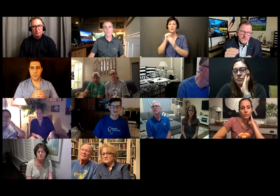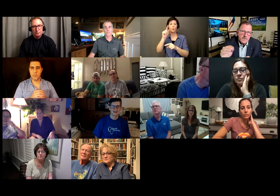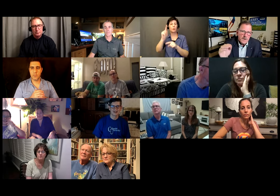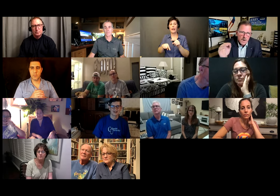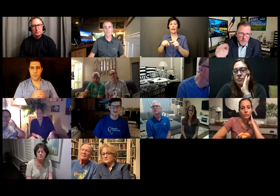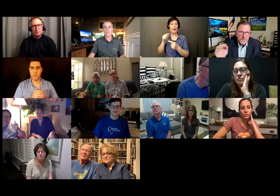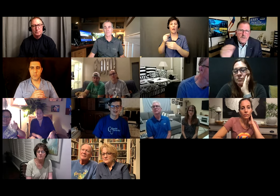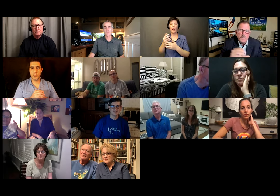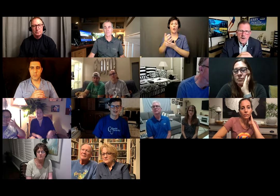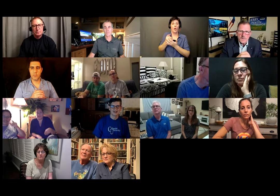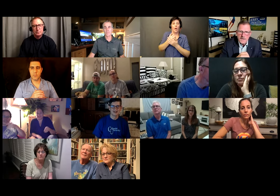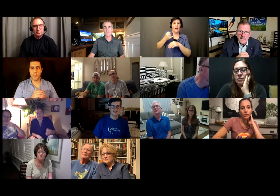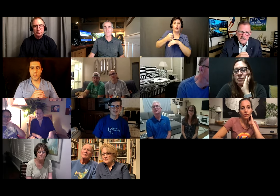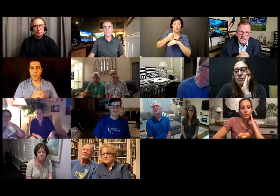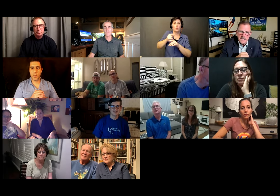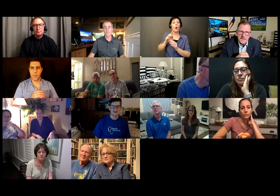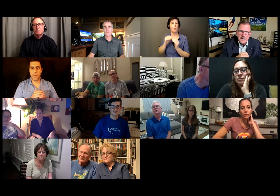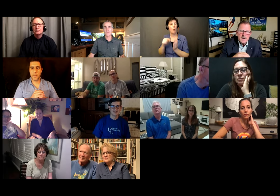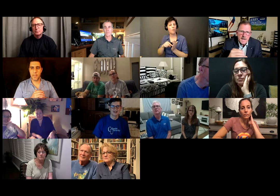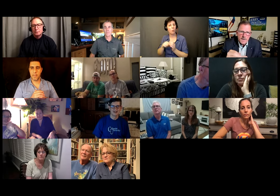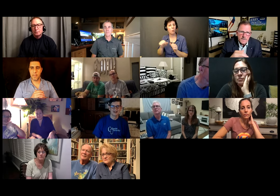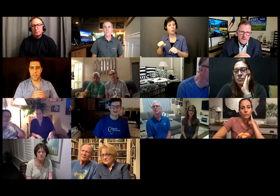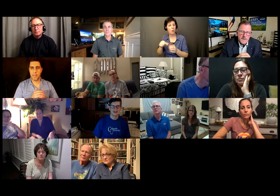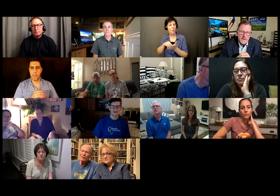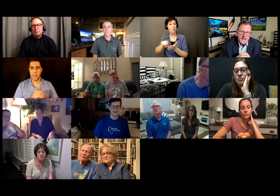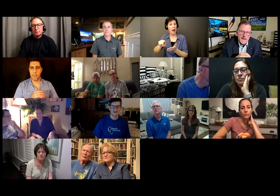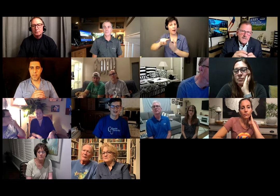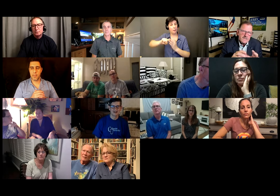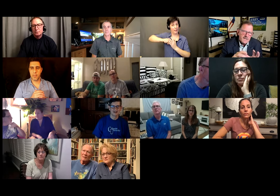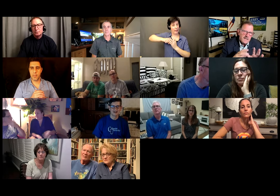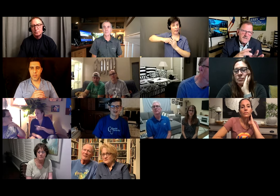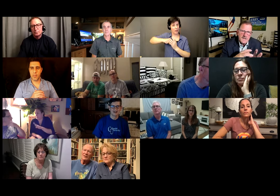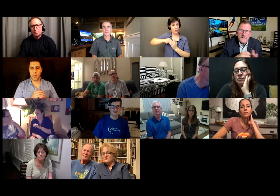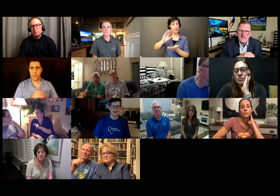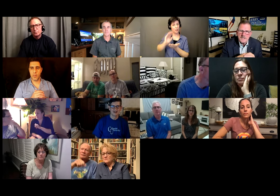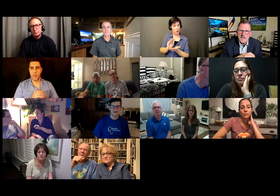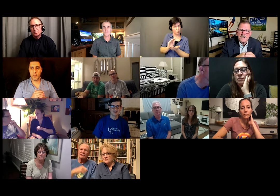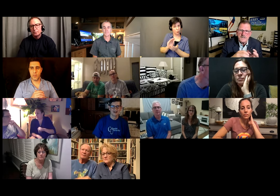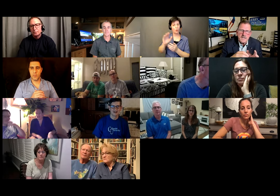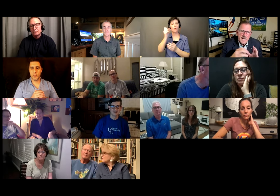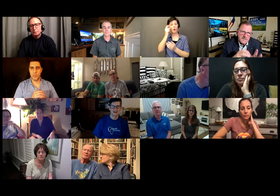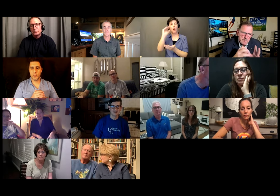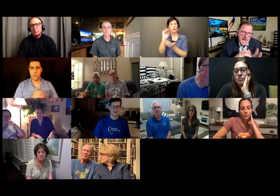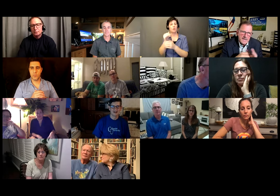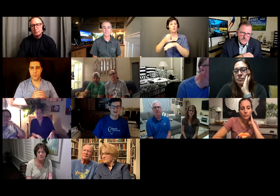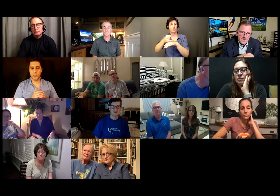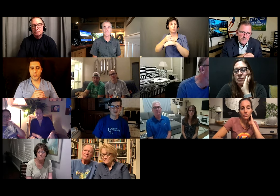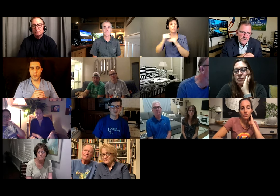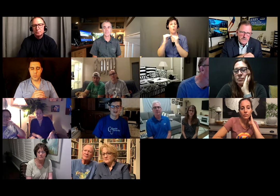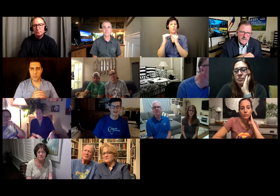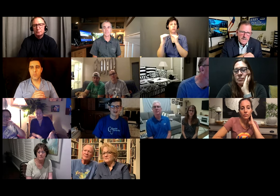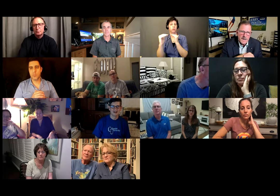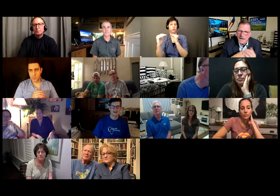do owned property in the city down the road. Now, it's a little tough on the city because the city has the managed